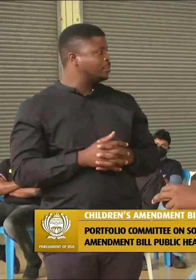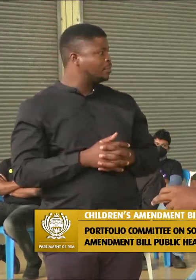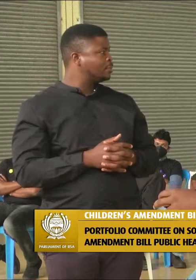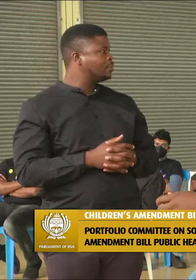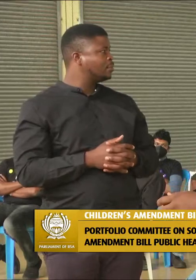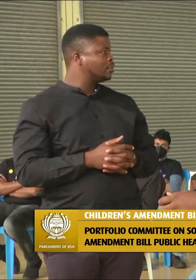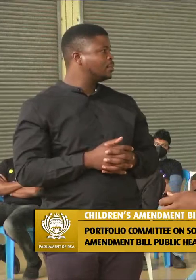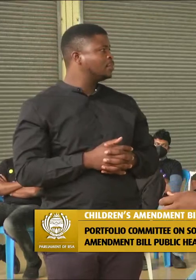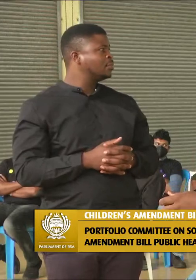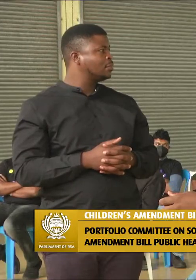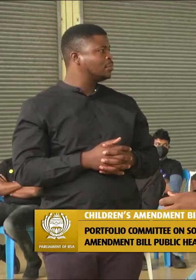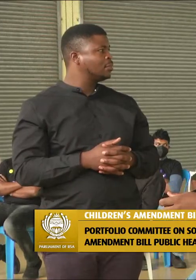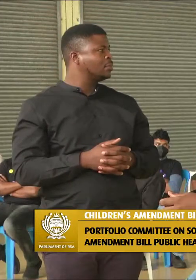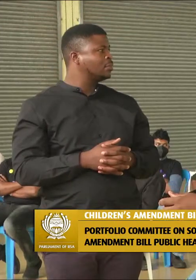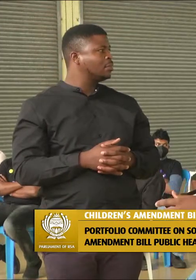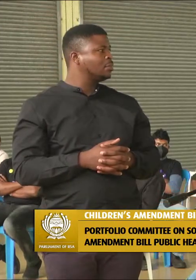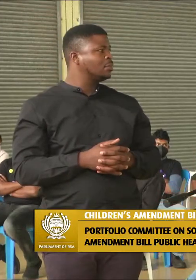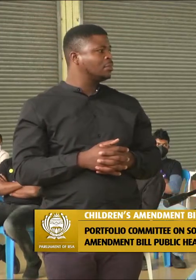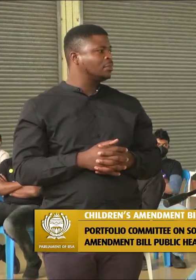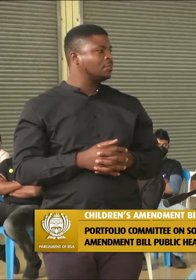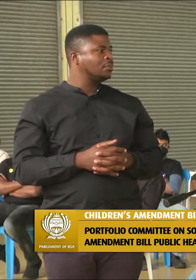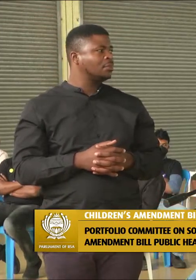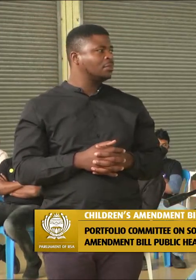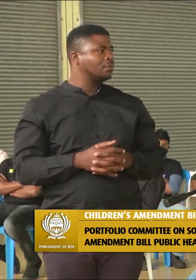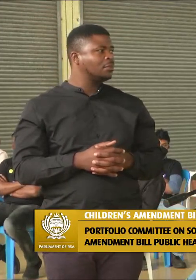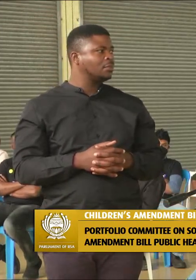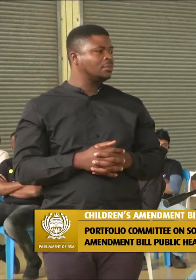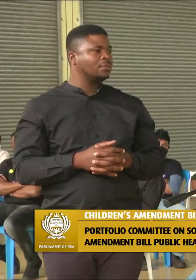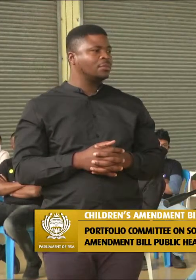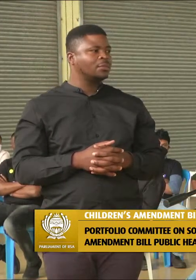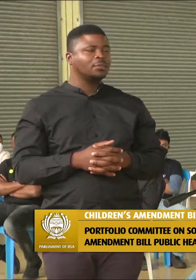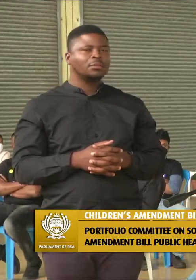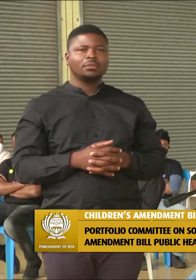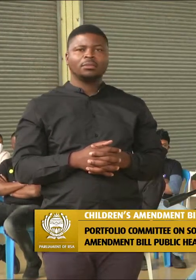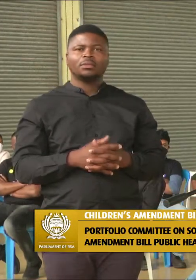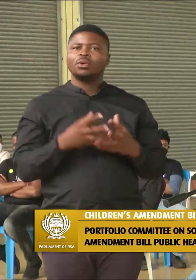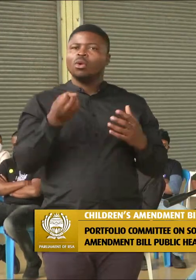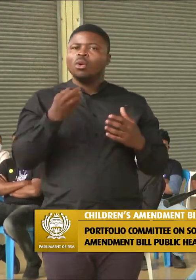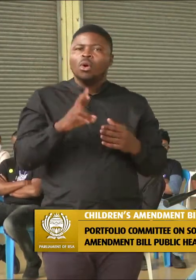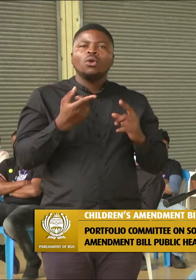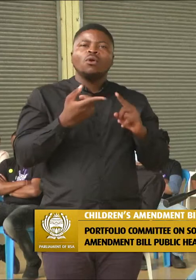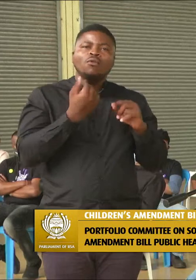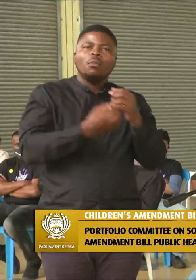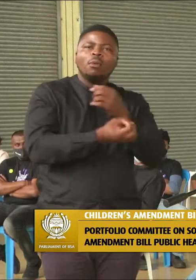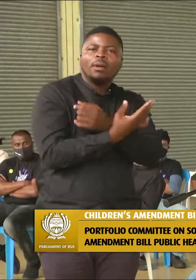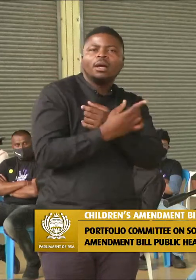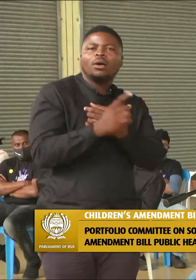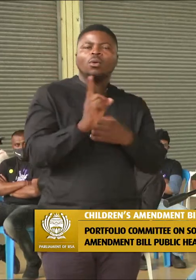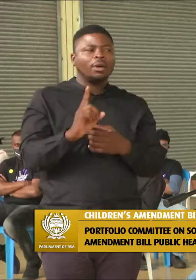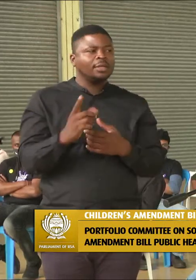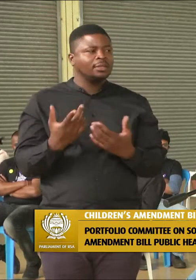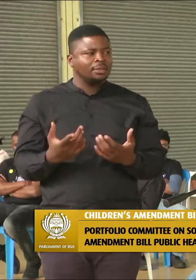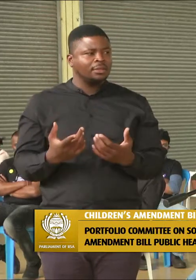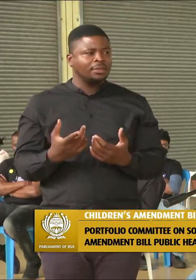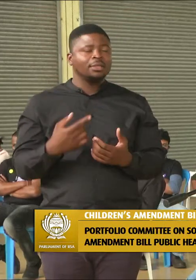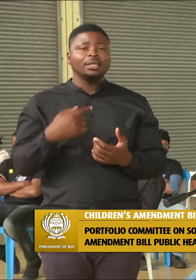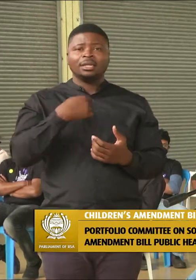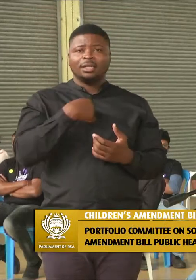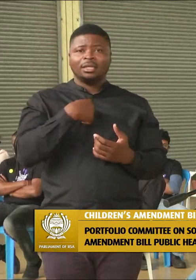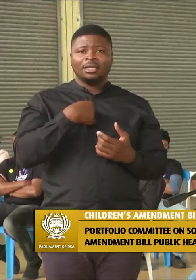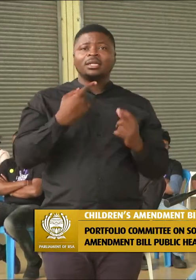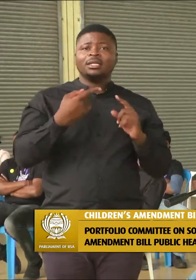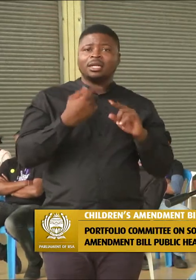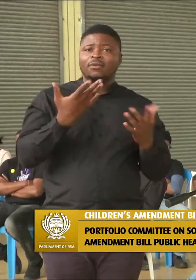or original uye eMpumalanga. Or do you Ikhona la? originate from the? Mpumalanga Township in